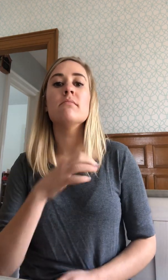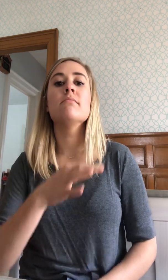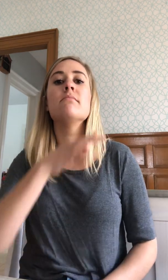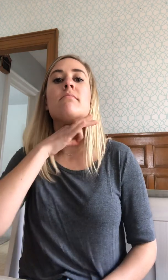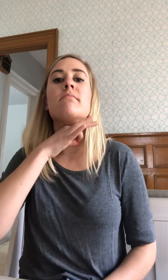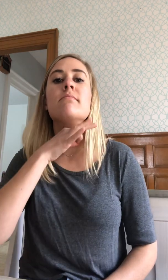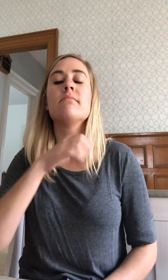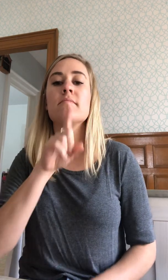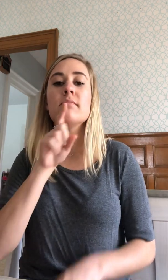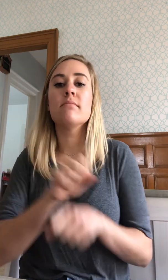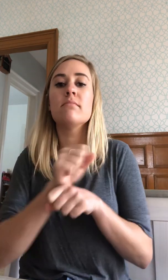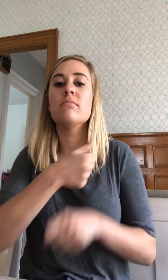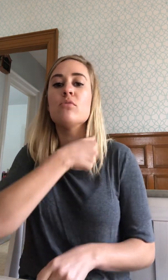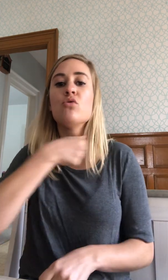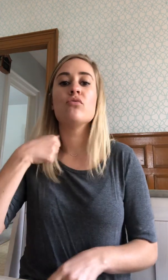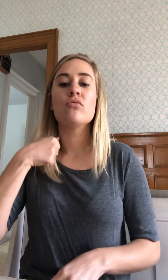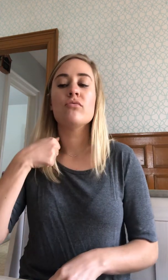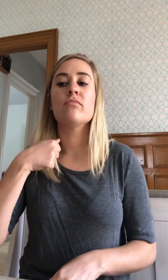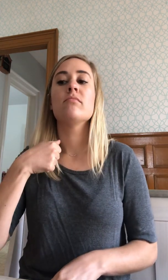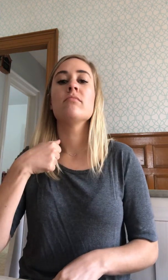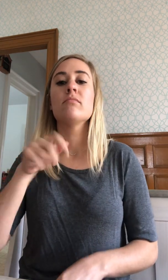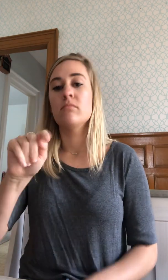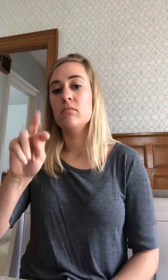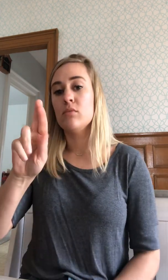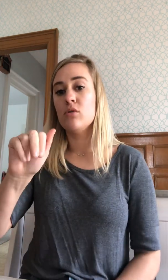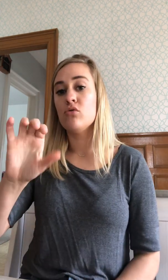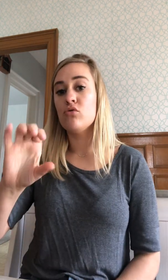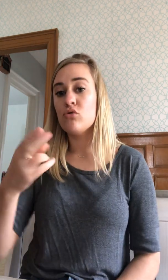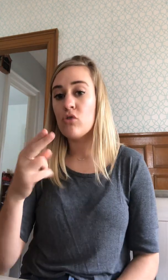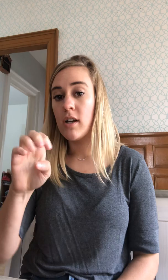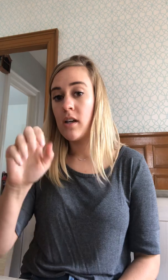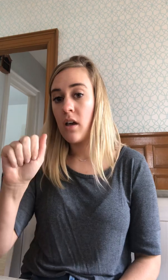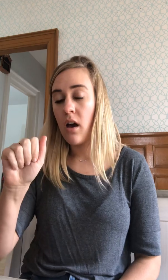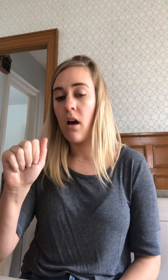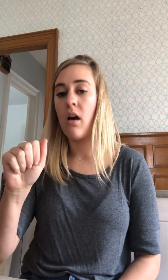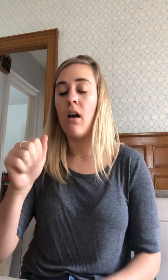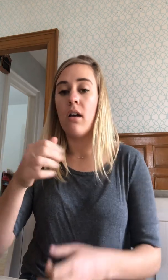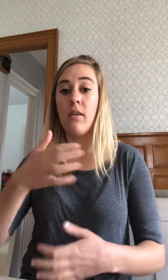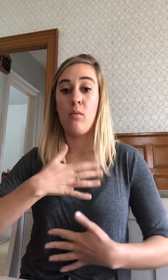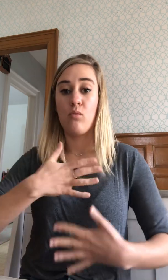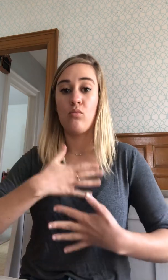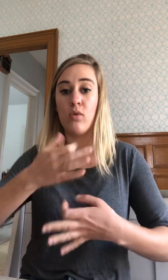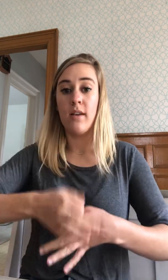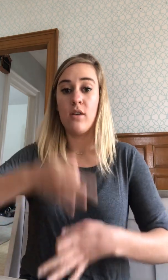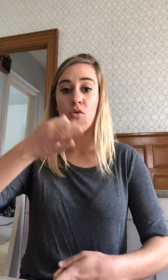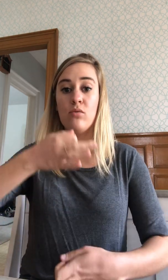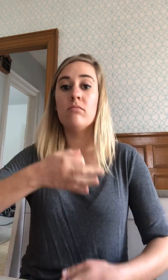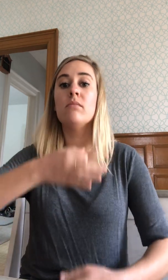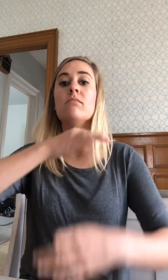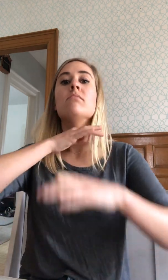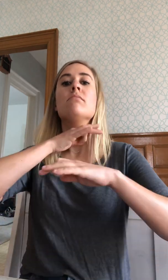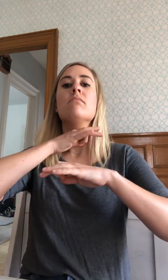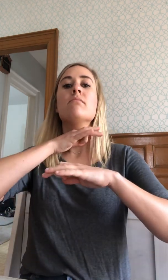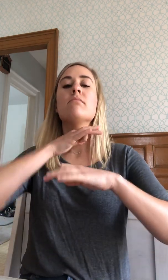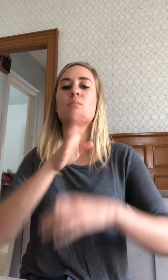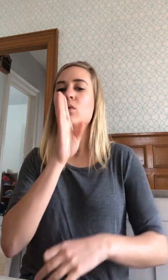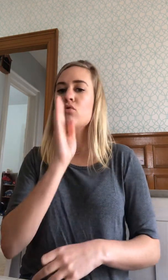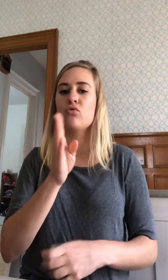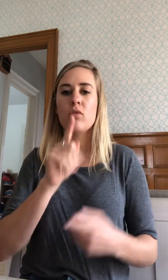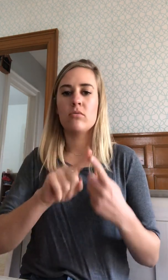we actually cut into the trachea and place a breathing tube right into the airway through that